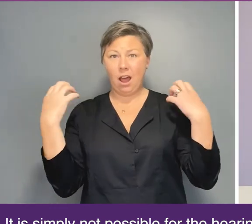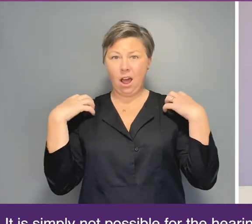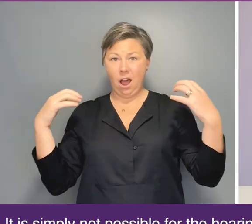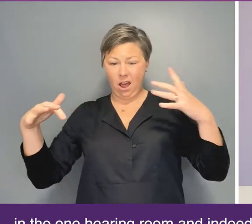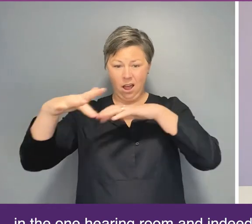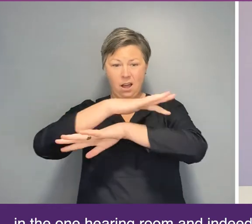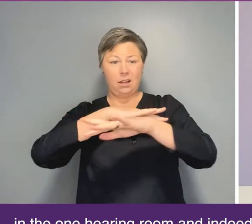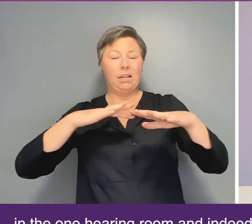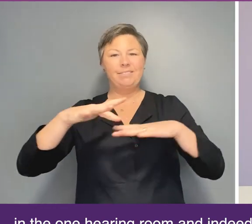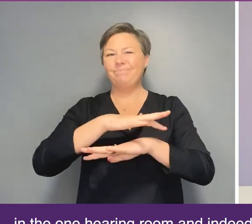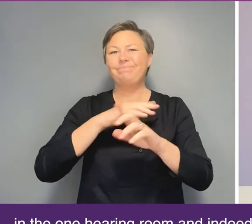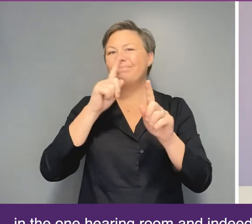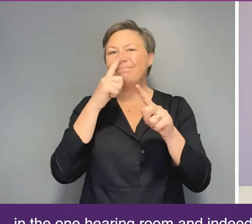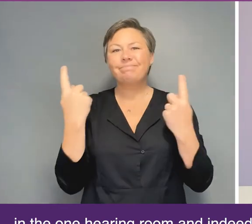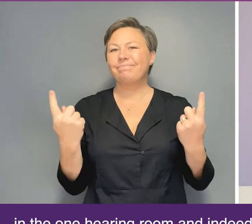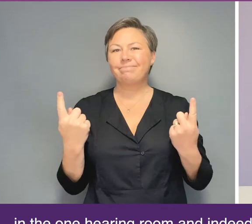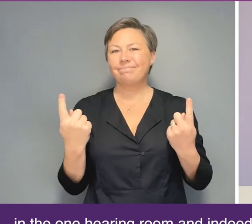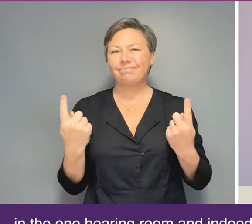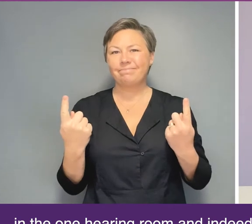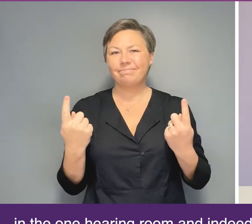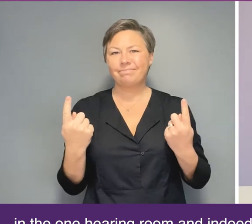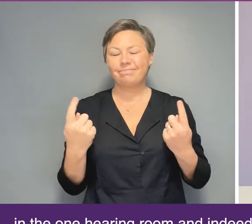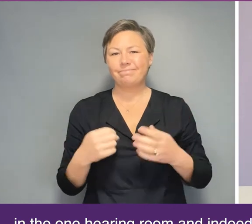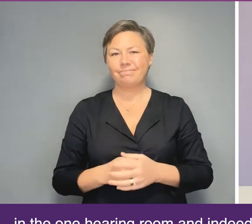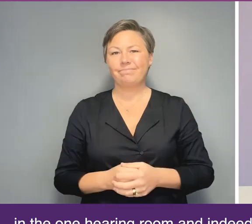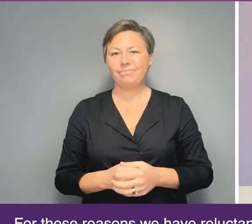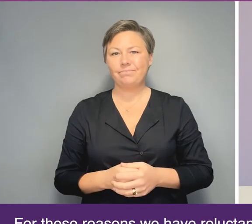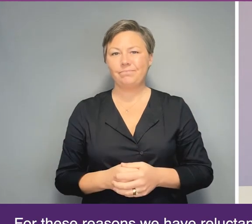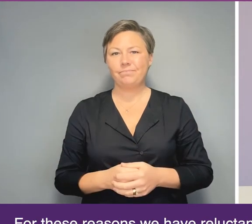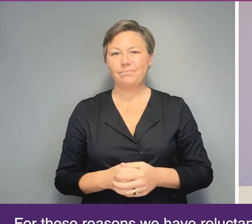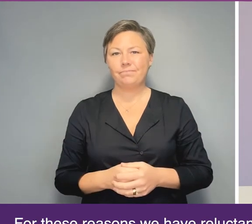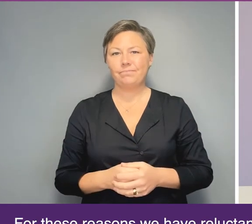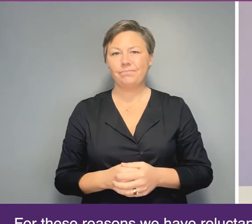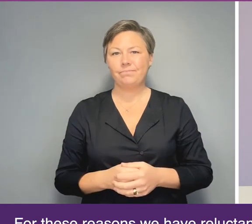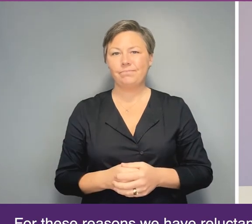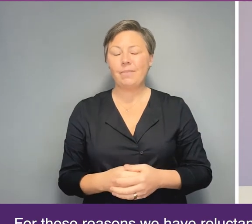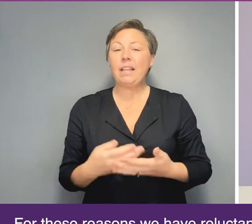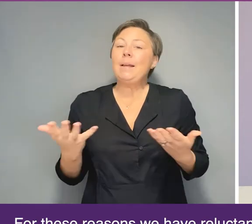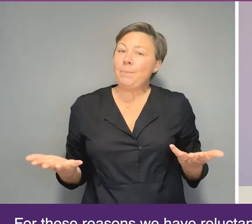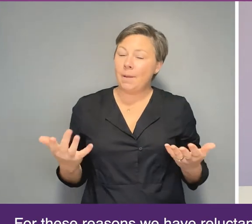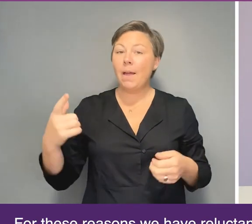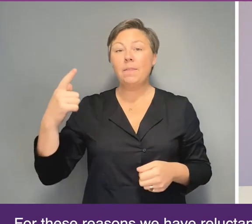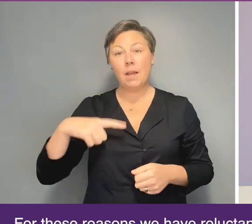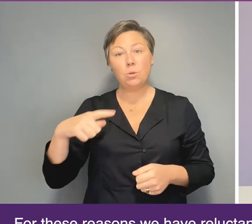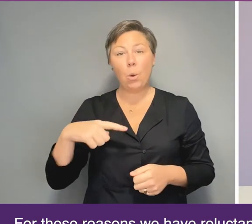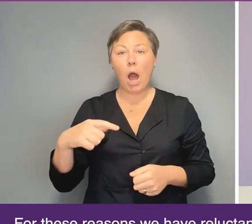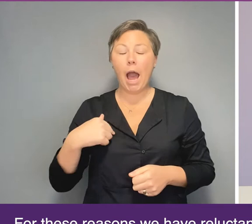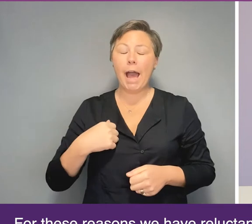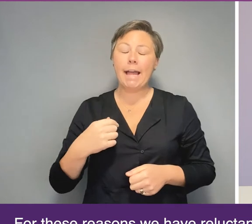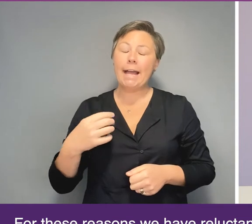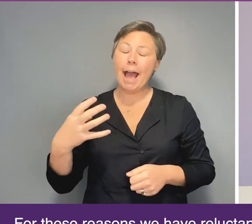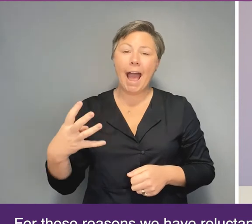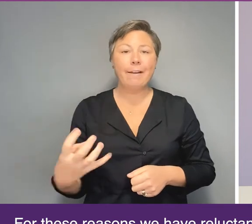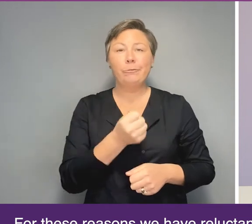together in the one hearing room and indeed in the one sitting. For these reasons, we have reluctantly made